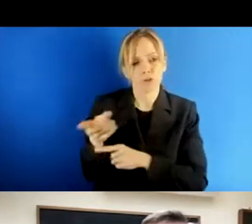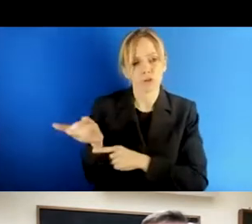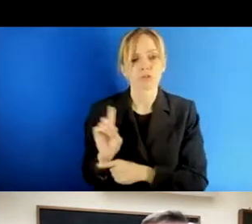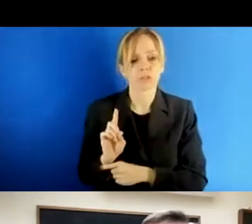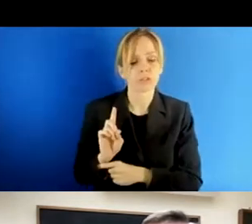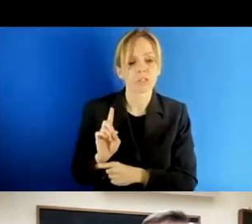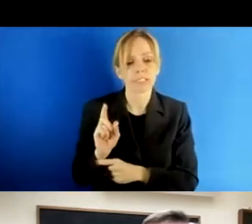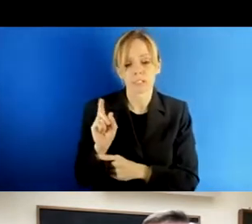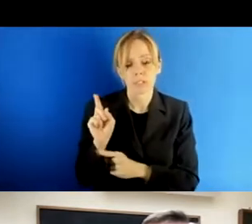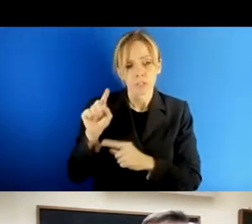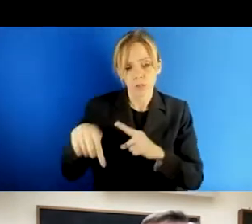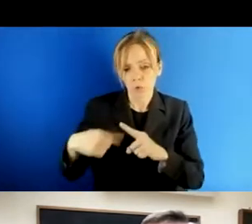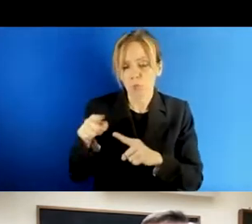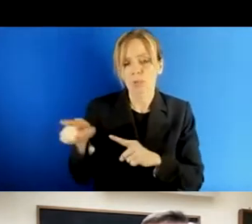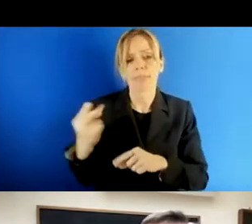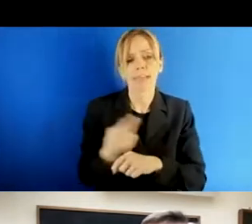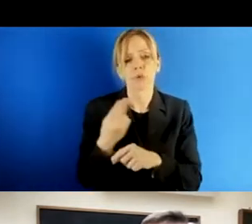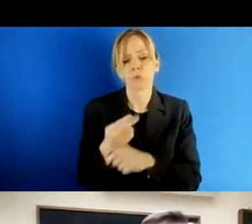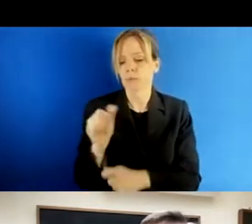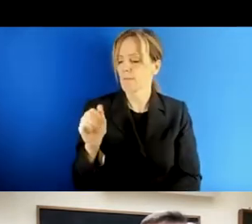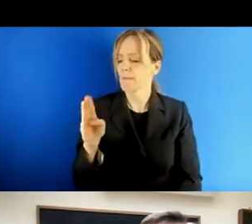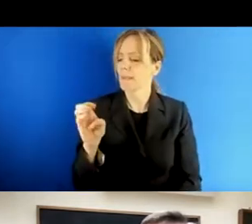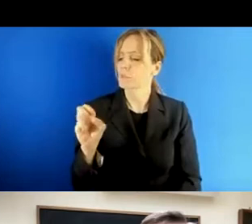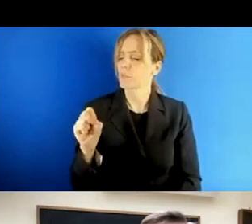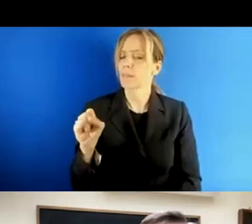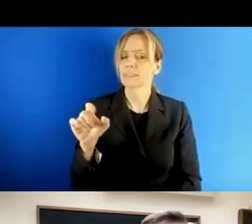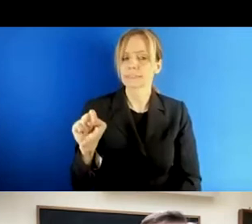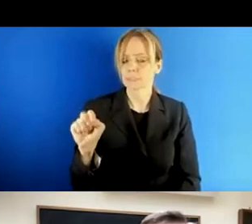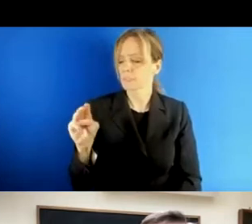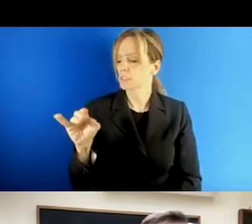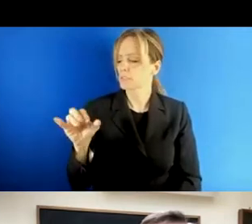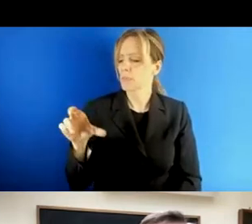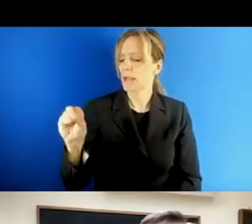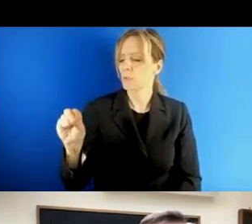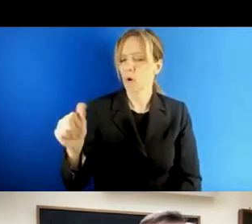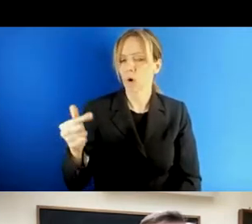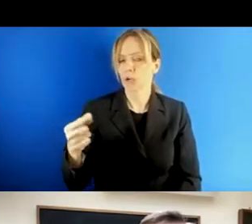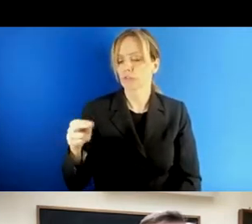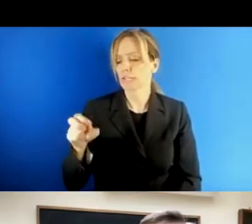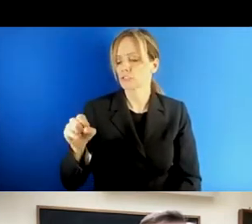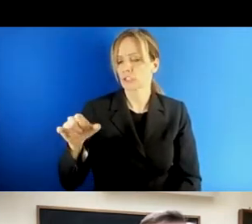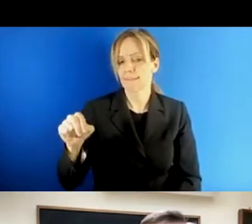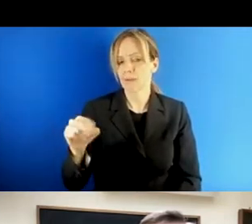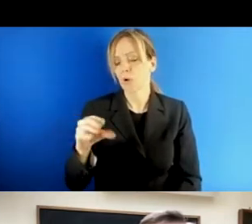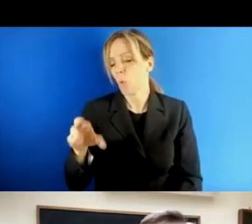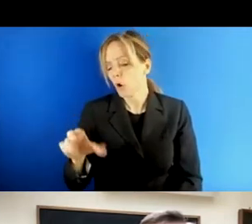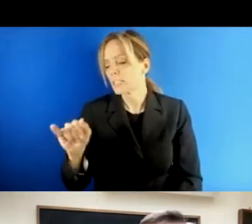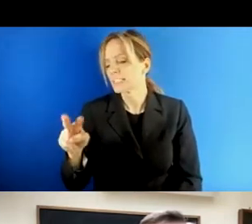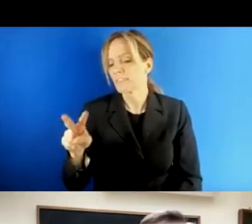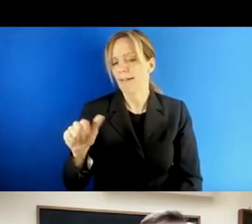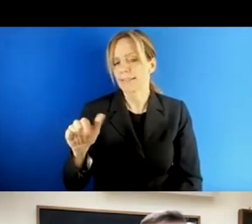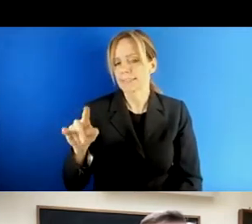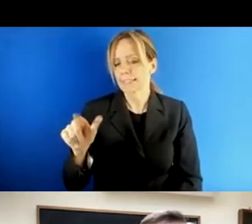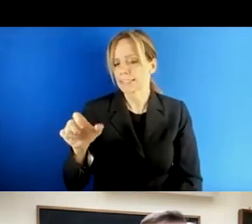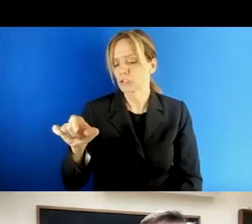inflict when they use ableist microaggressions and microinvalidations to silence my disability or to dismiss my